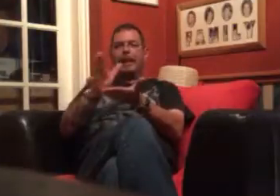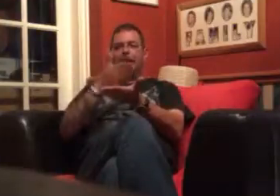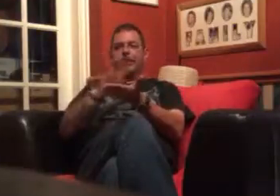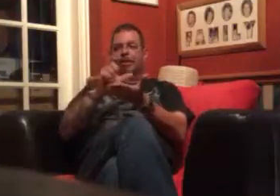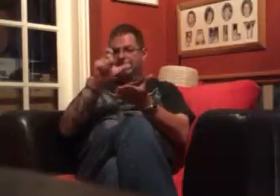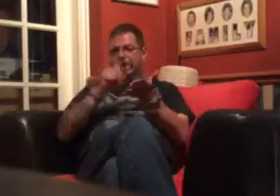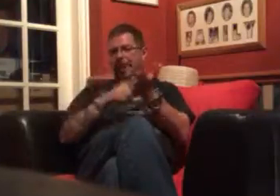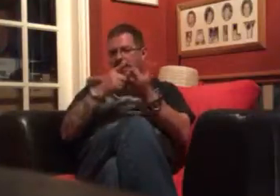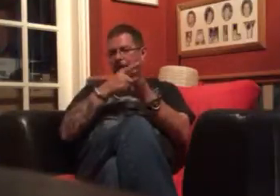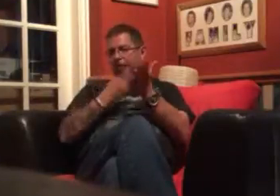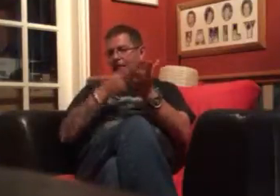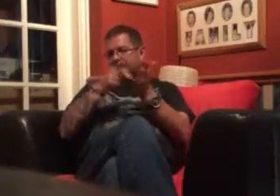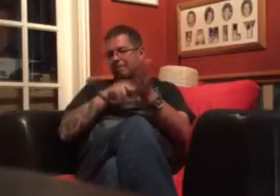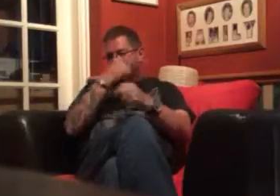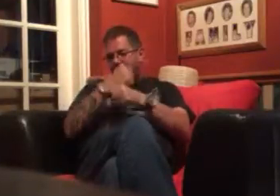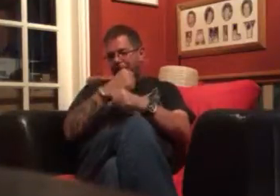second is called clearing.